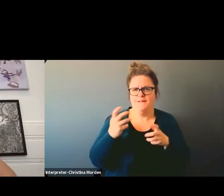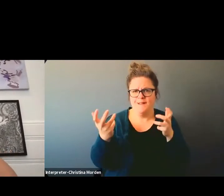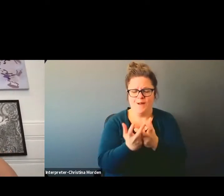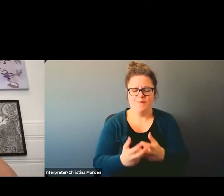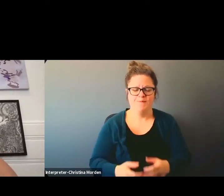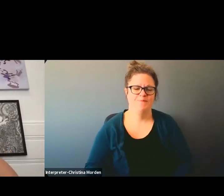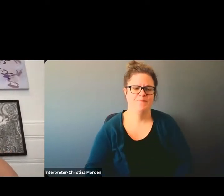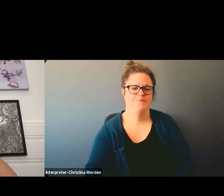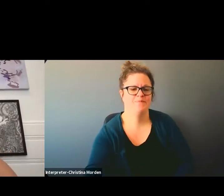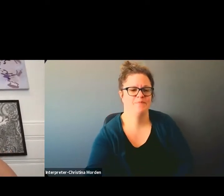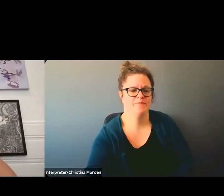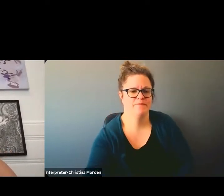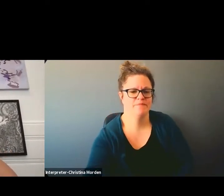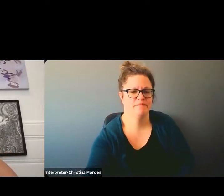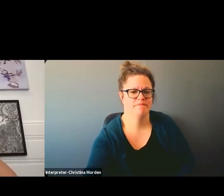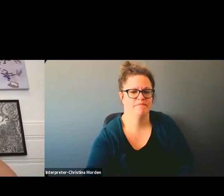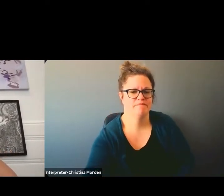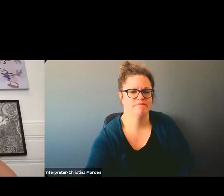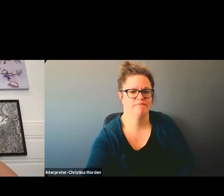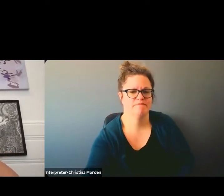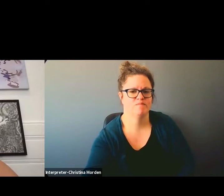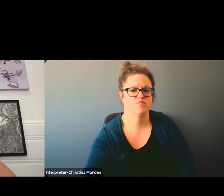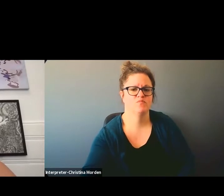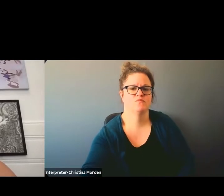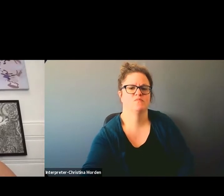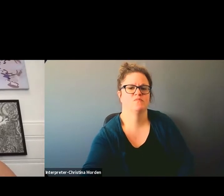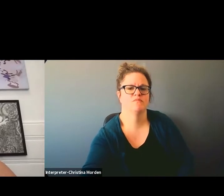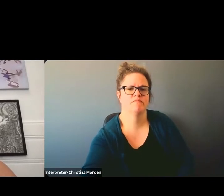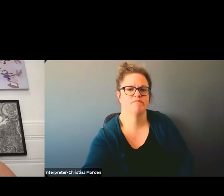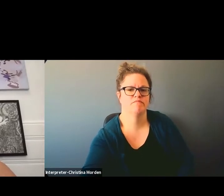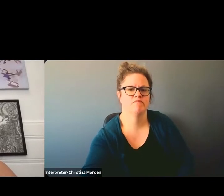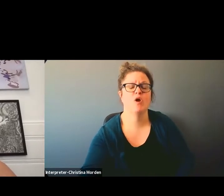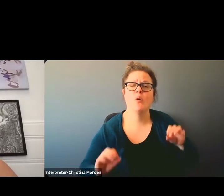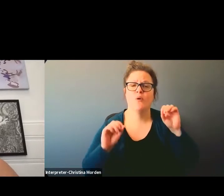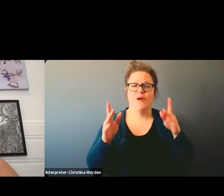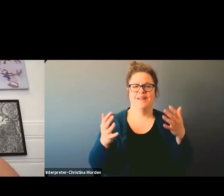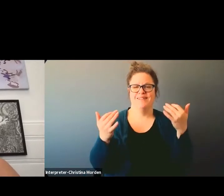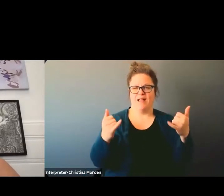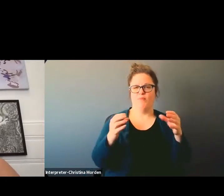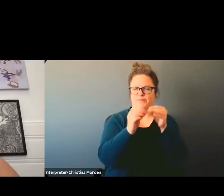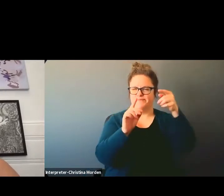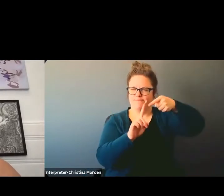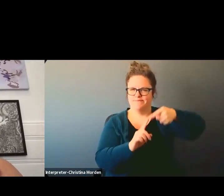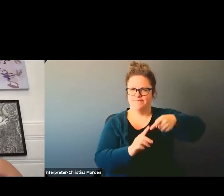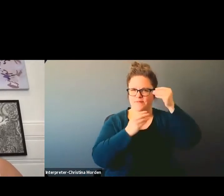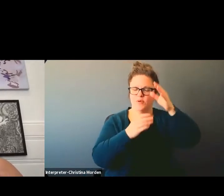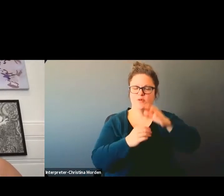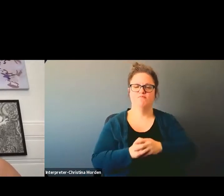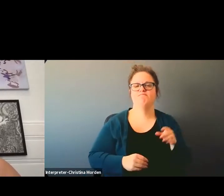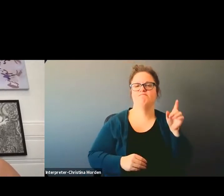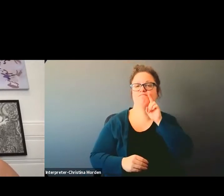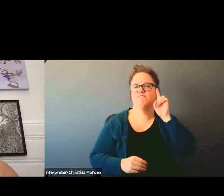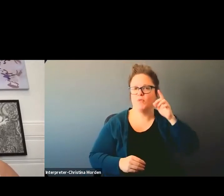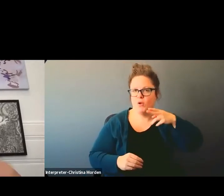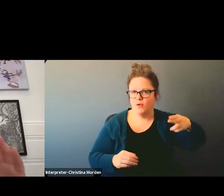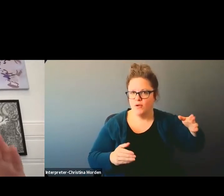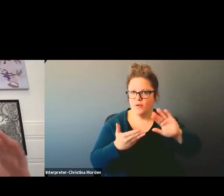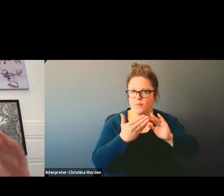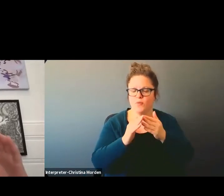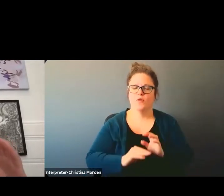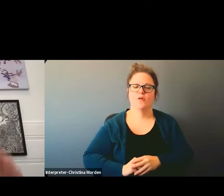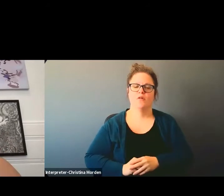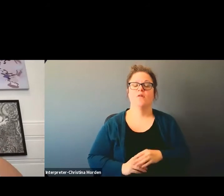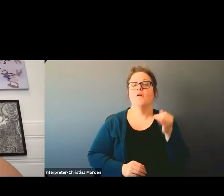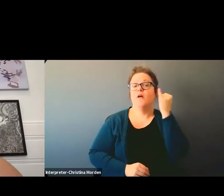specifics. So first, we're going to start with talking about the deaf and hard of hearing community. So for the sake of this presentation, when I